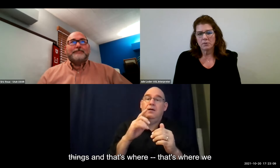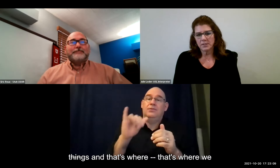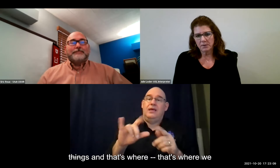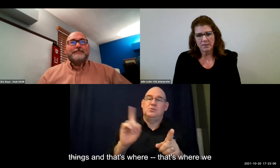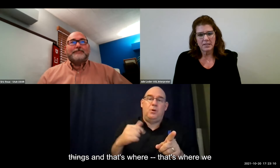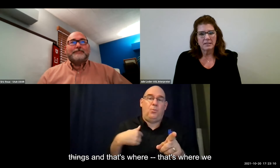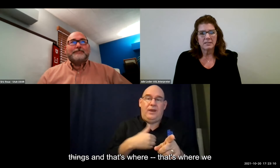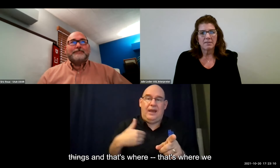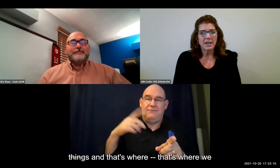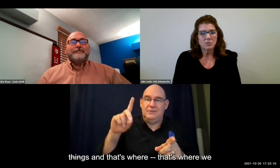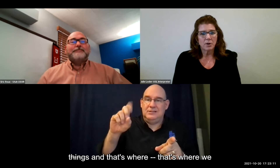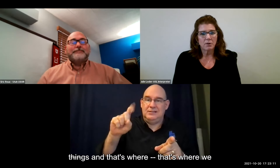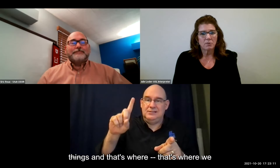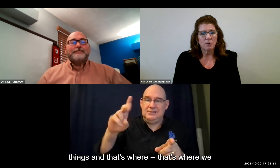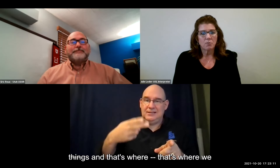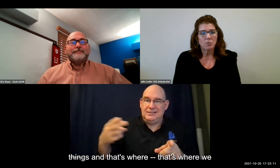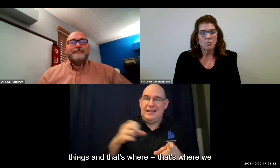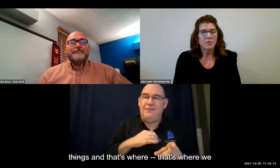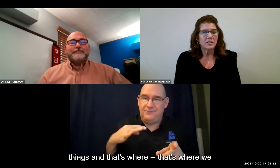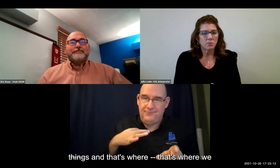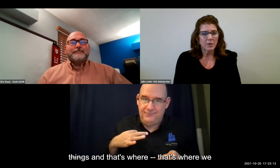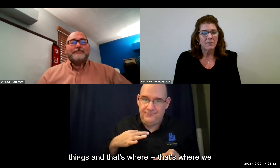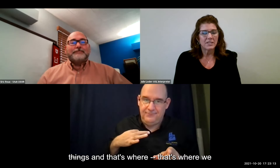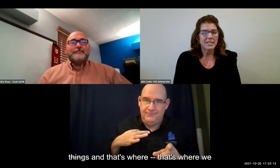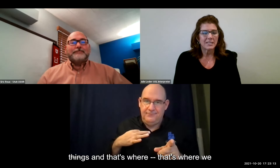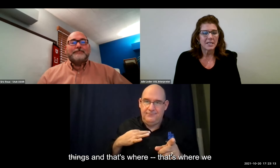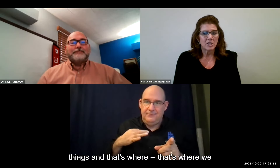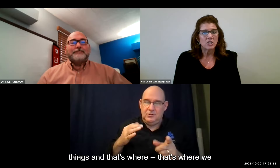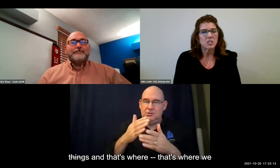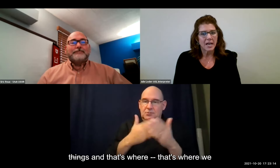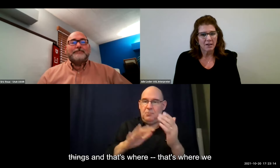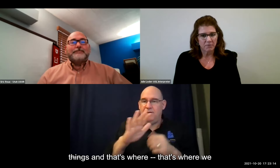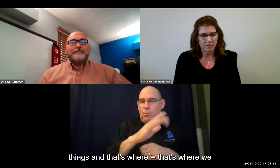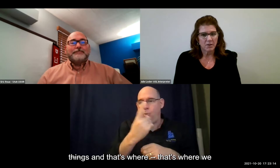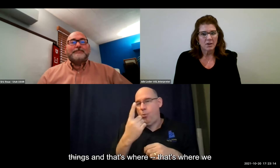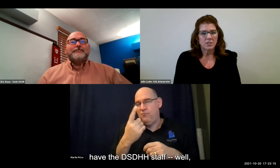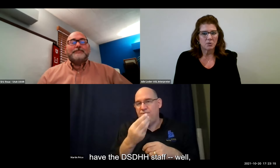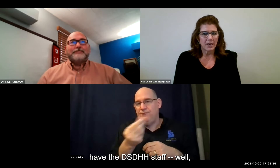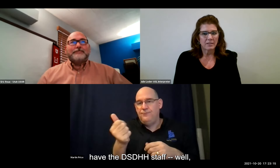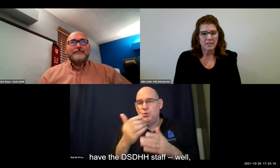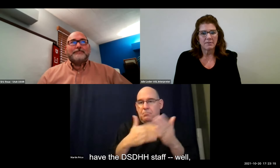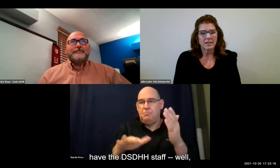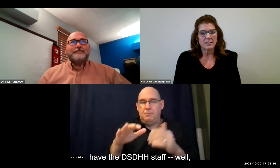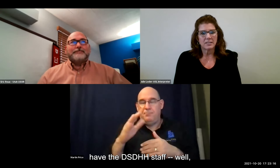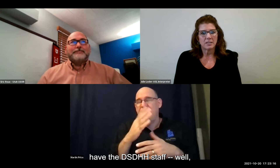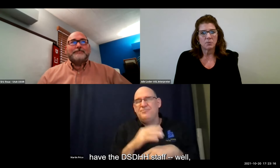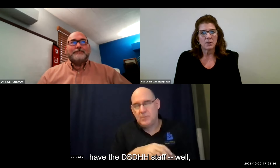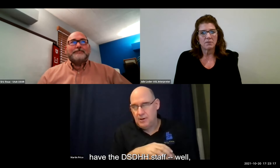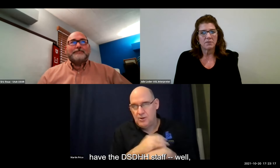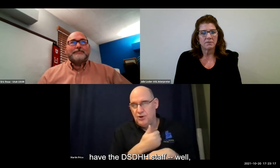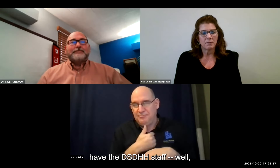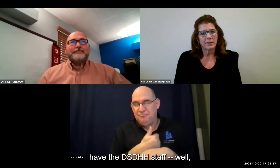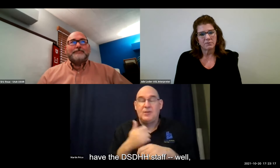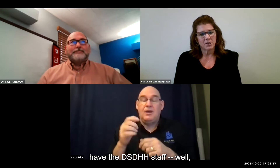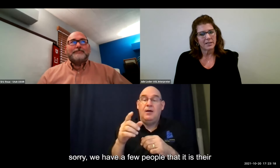going over different things, and that's where we have the DSDHH staff to do that. And that is one